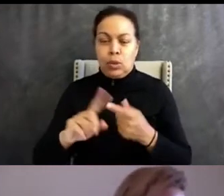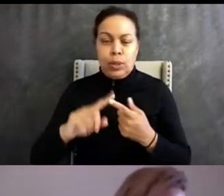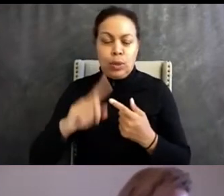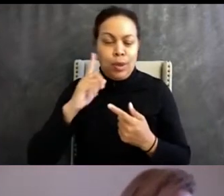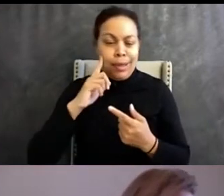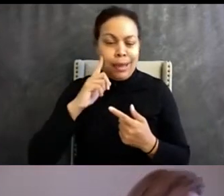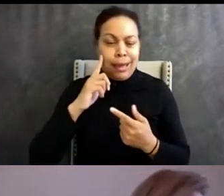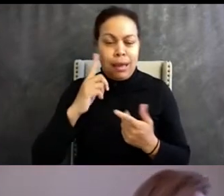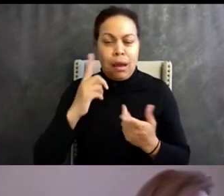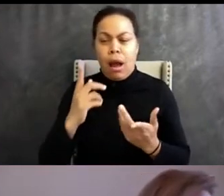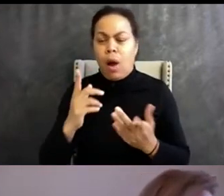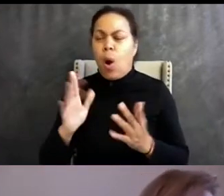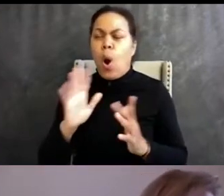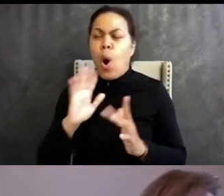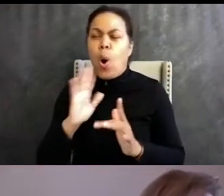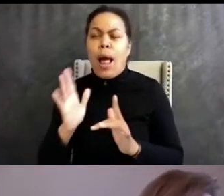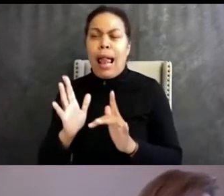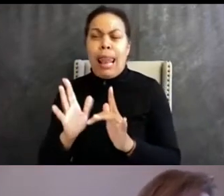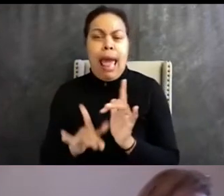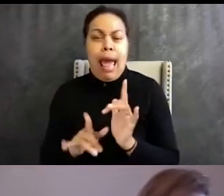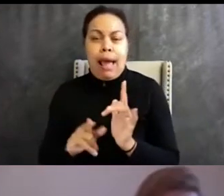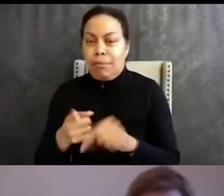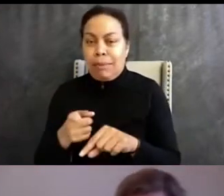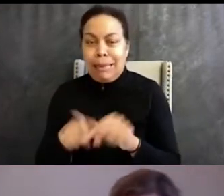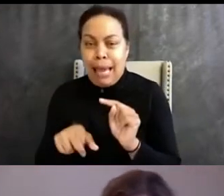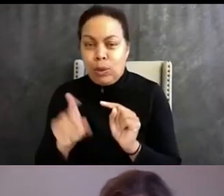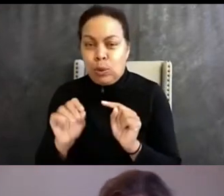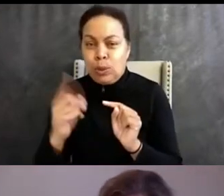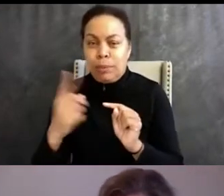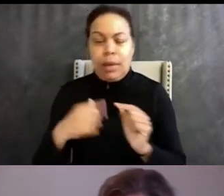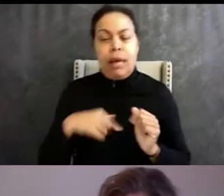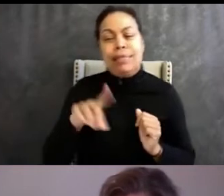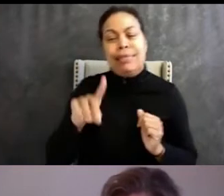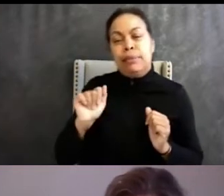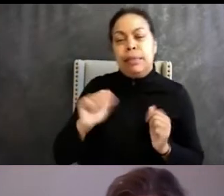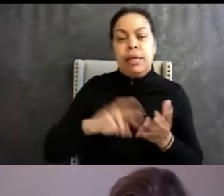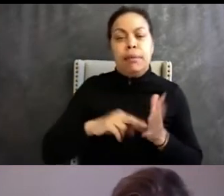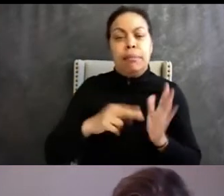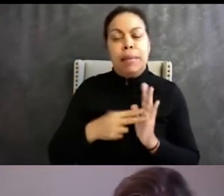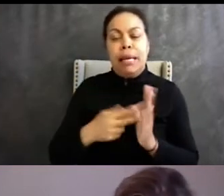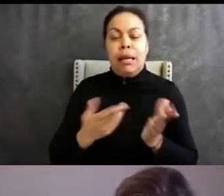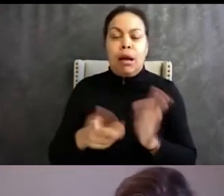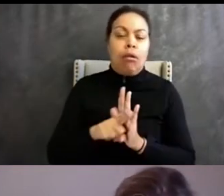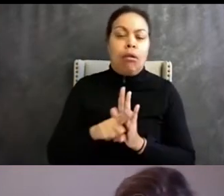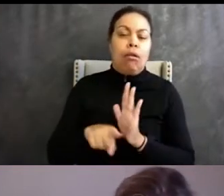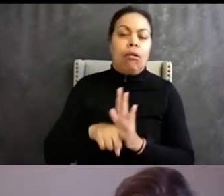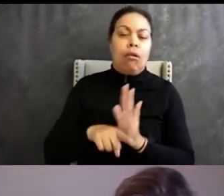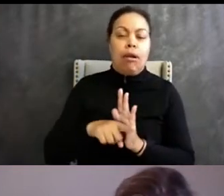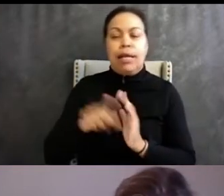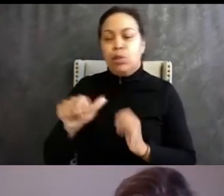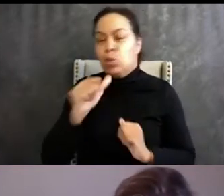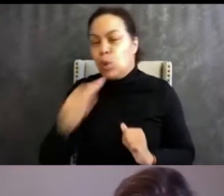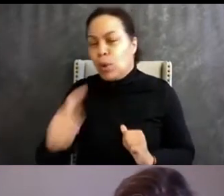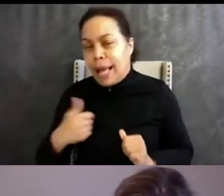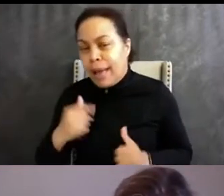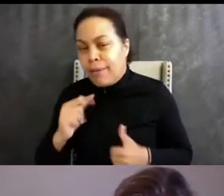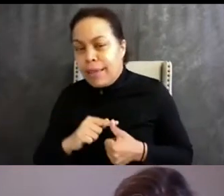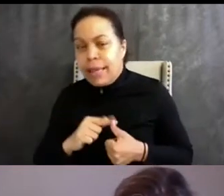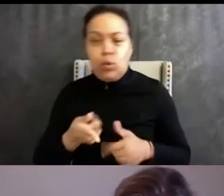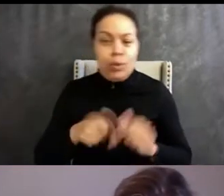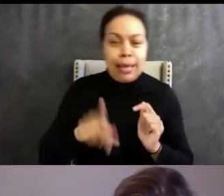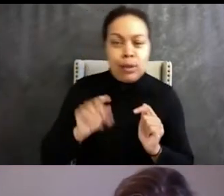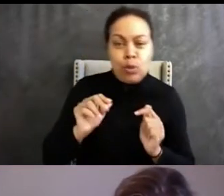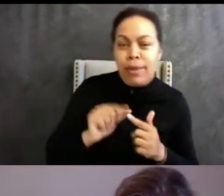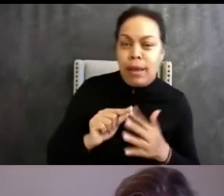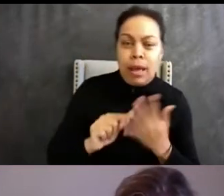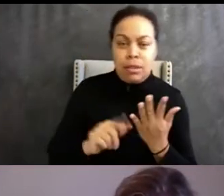space of lack, right? I think of disability, I think of all the things that folks do not have. So before